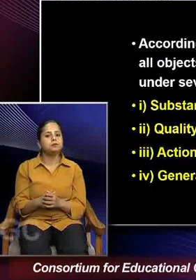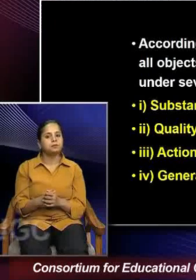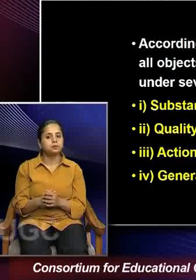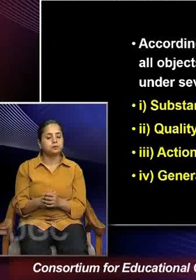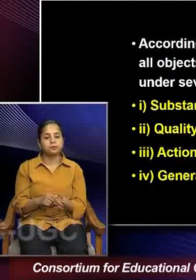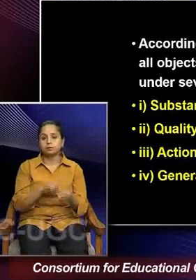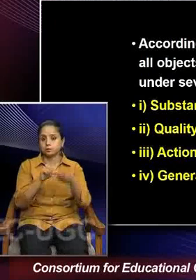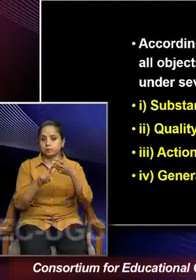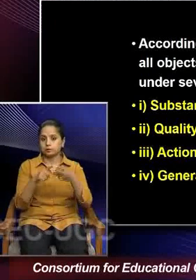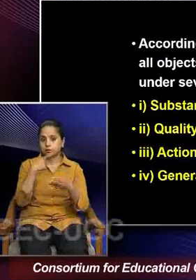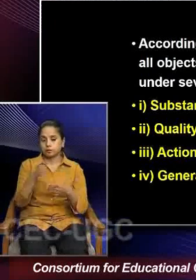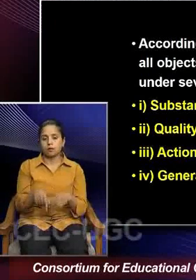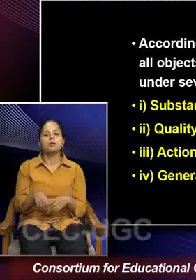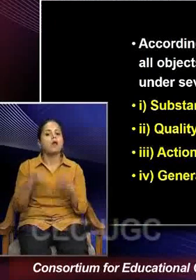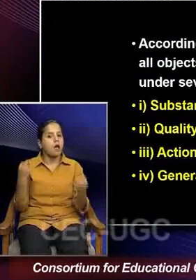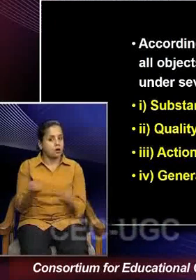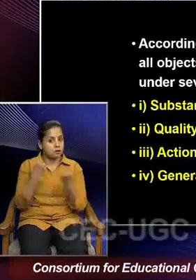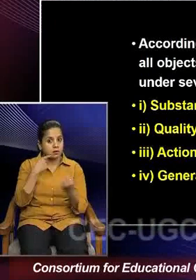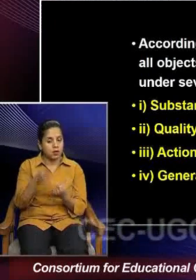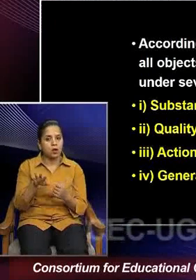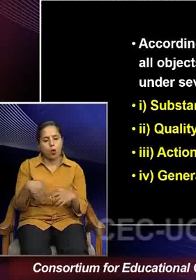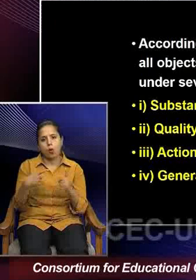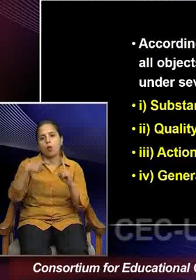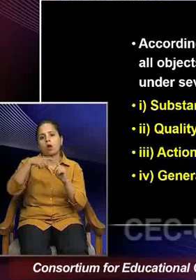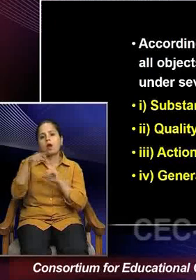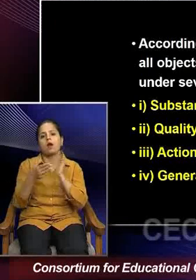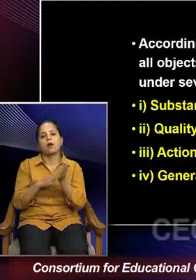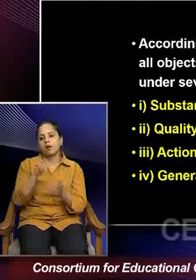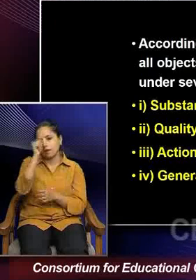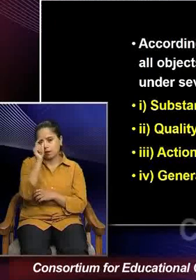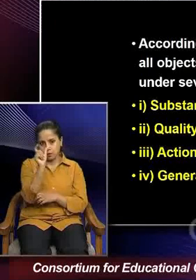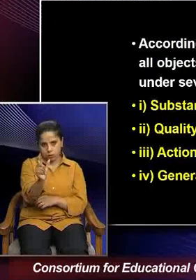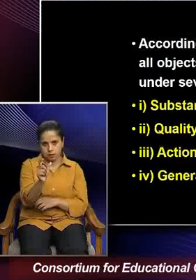The third is action or karma.